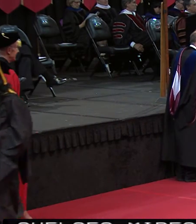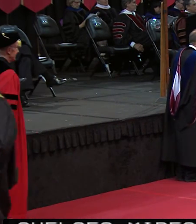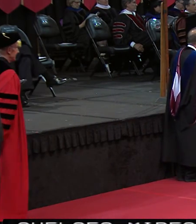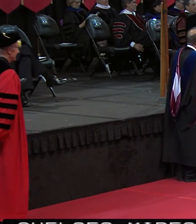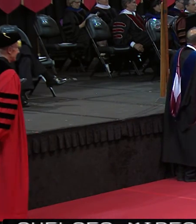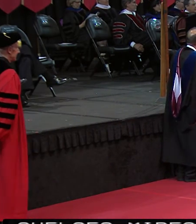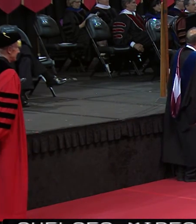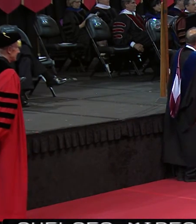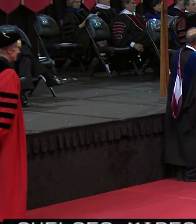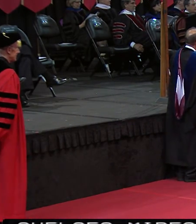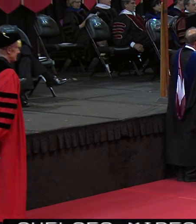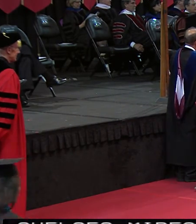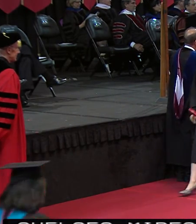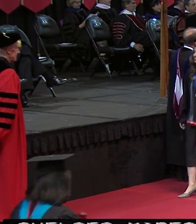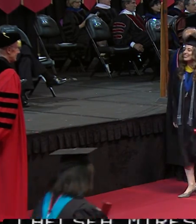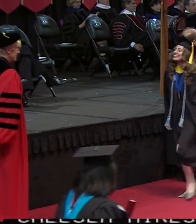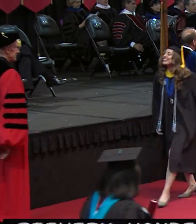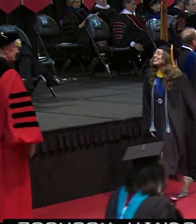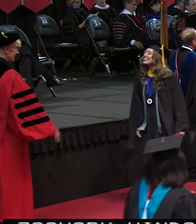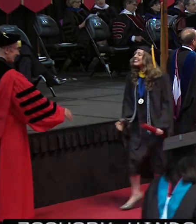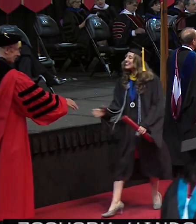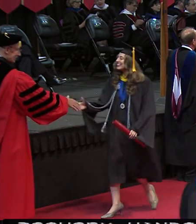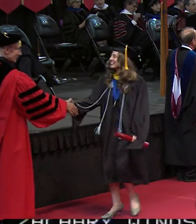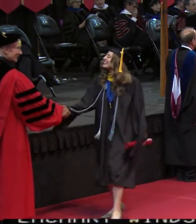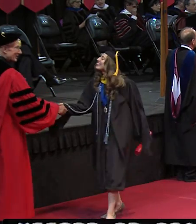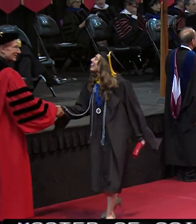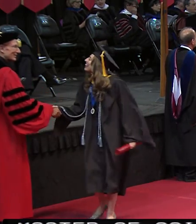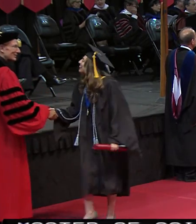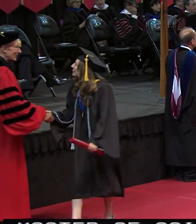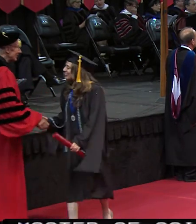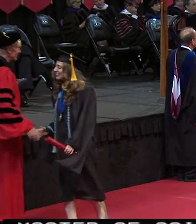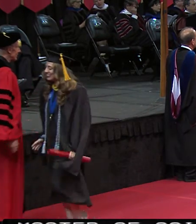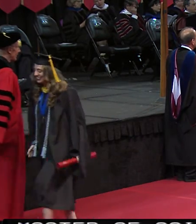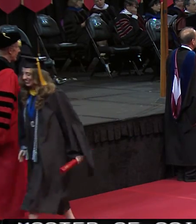For the Master of Science in Criminal Justice,